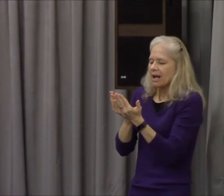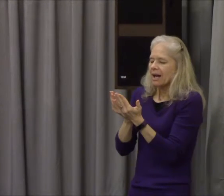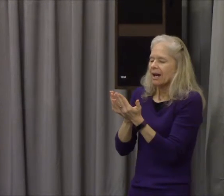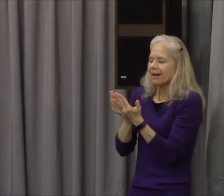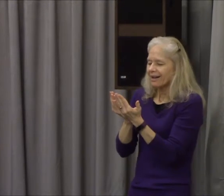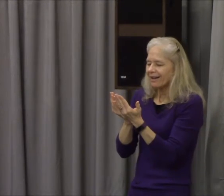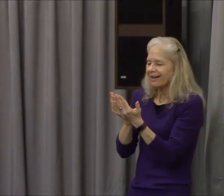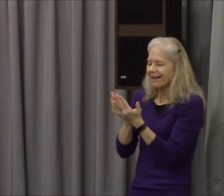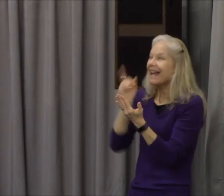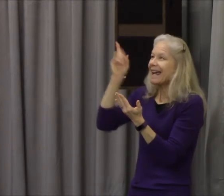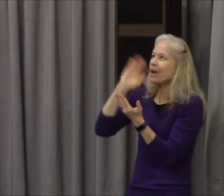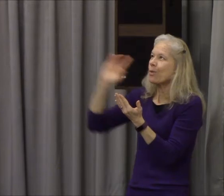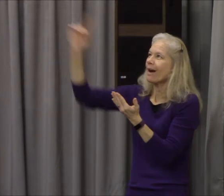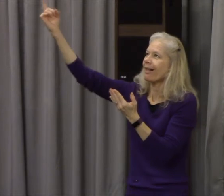from him is cloud his presence